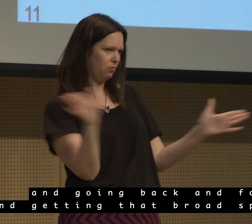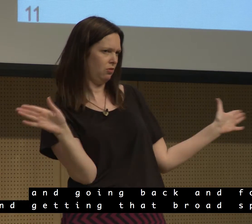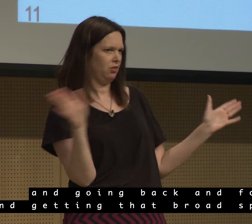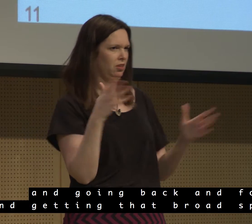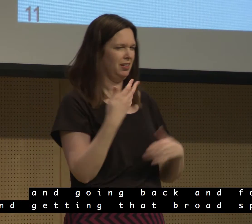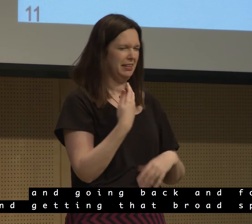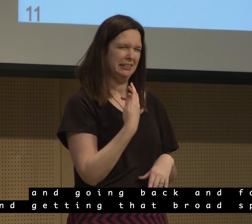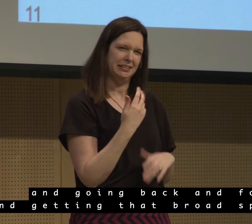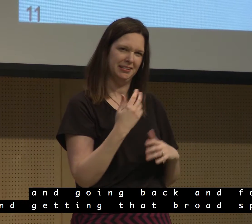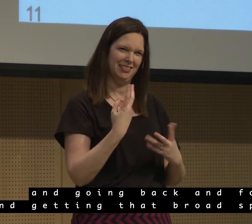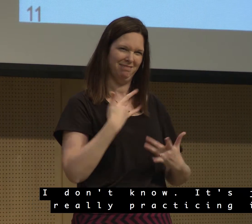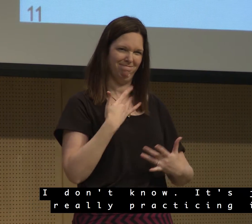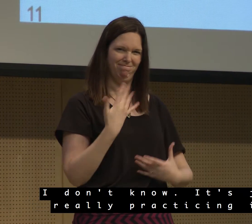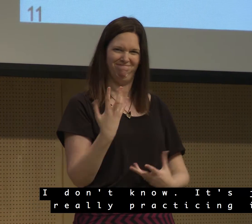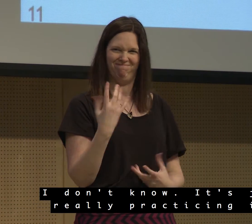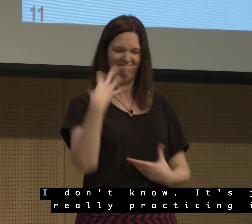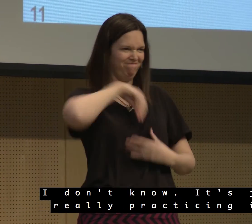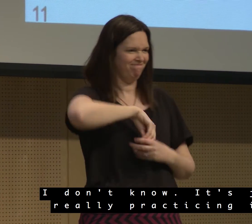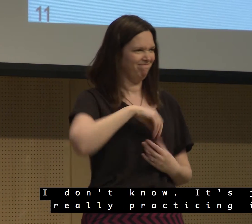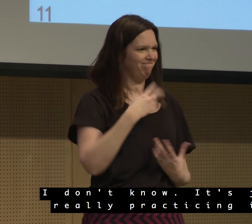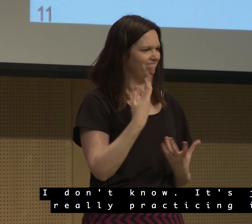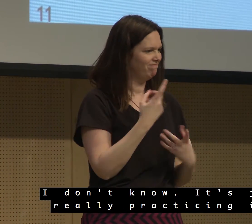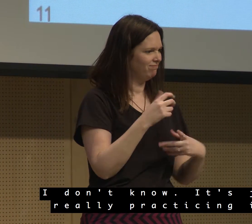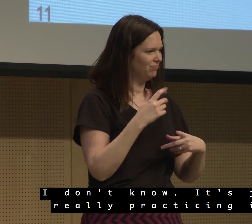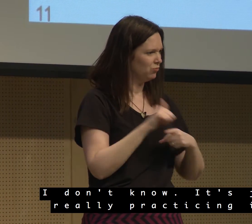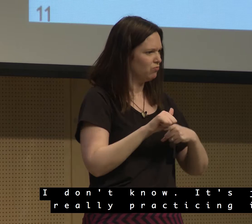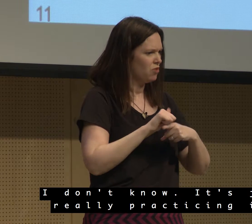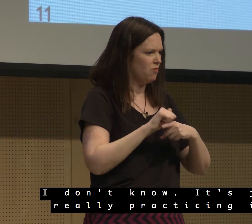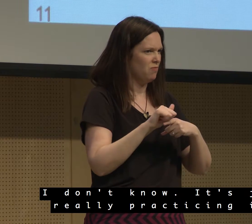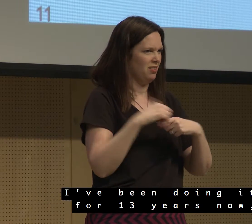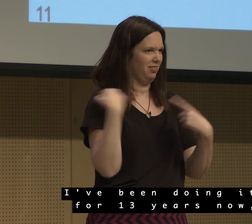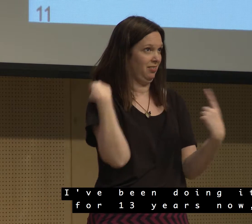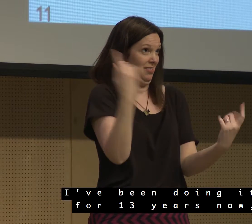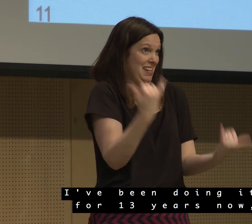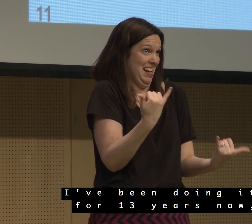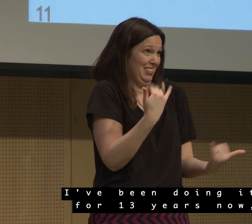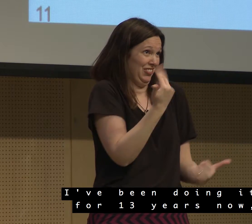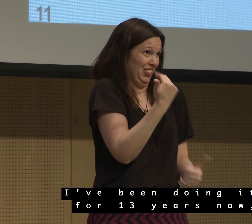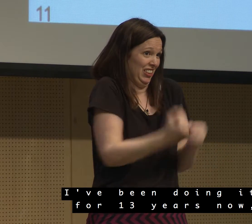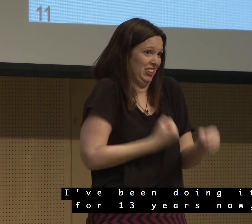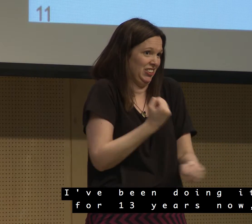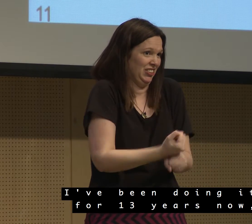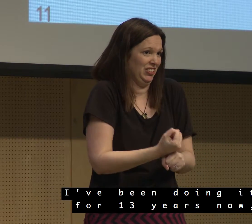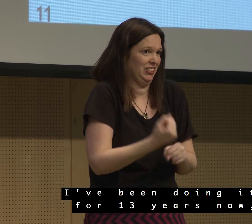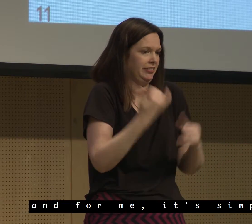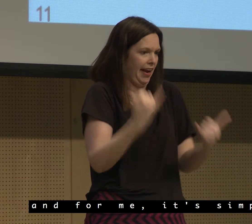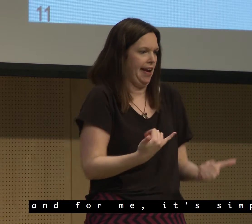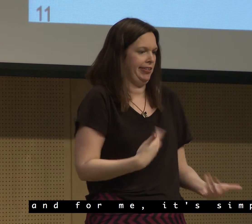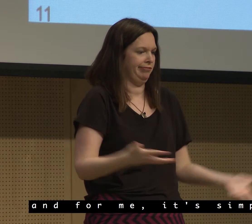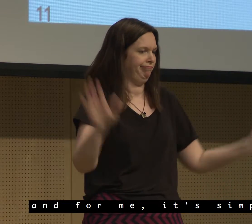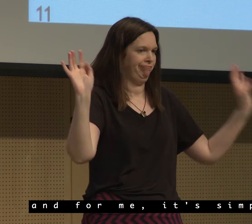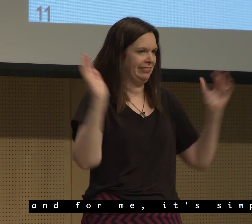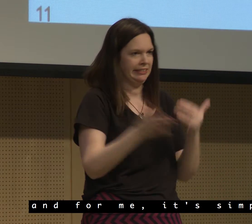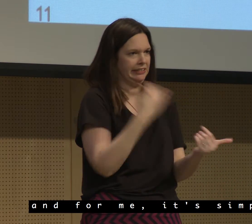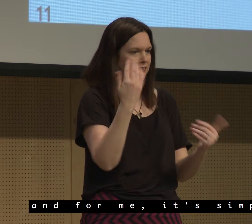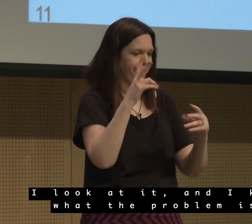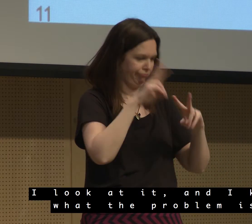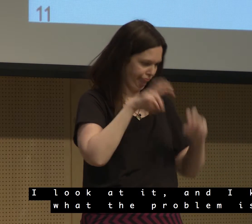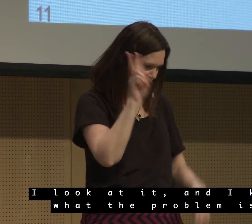that broad spectrum. I don't know, it's just really practicing it. I've been doing it for 13 years now, and for me it's simple. I look at it and I